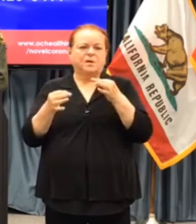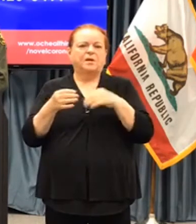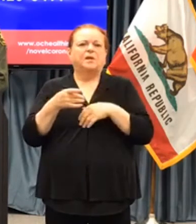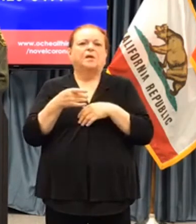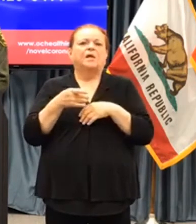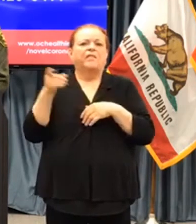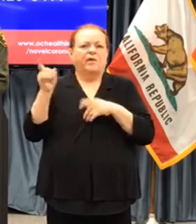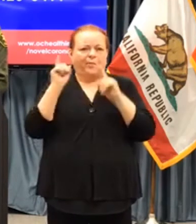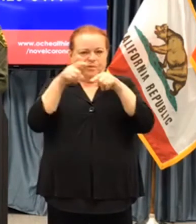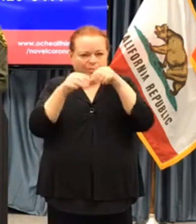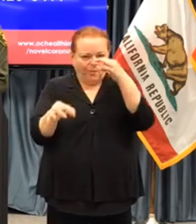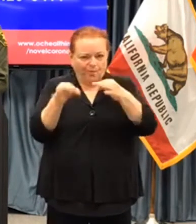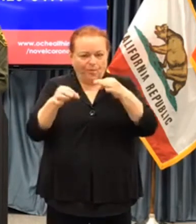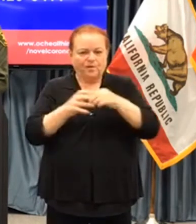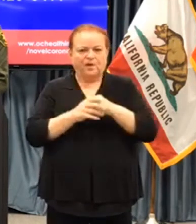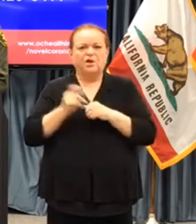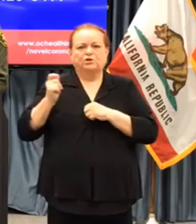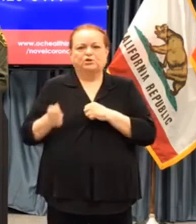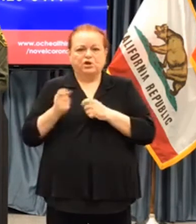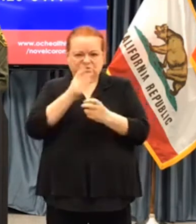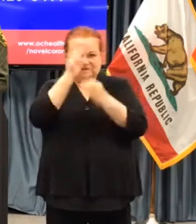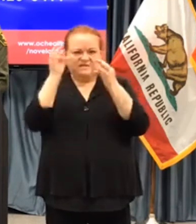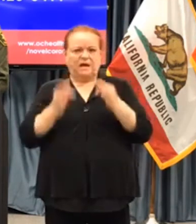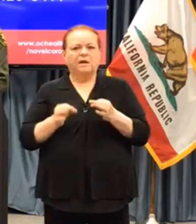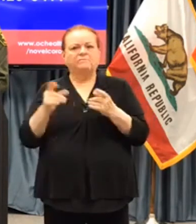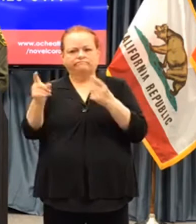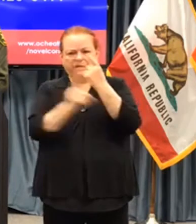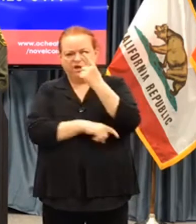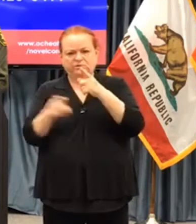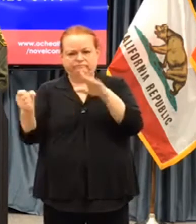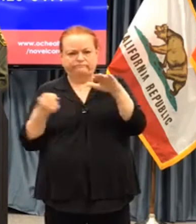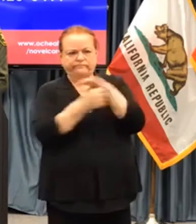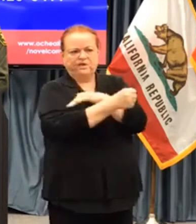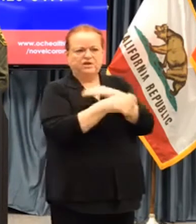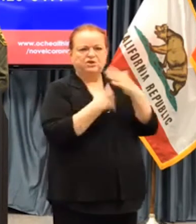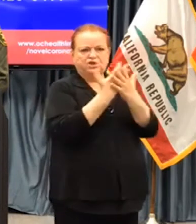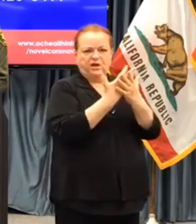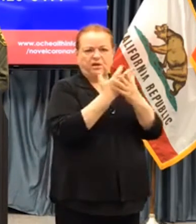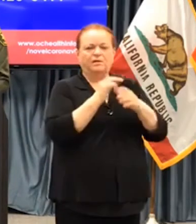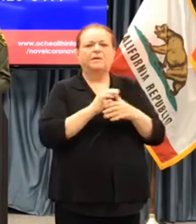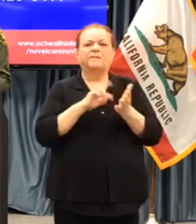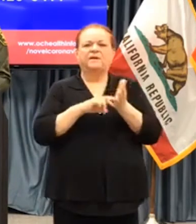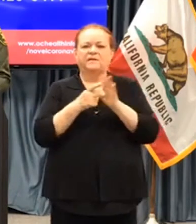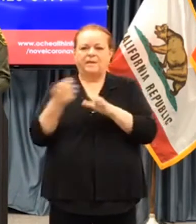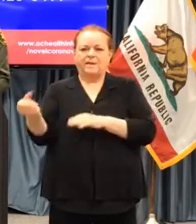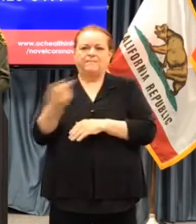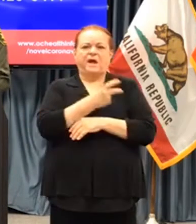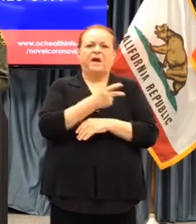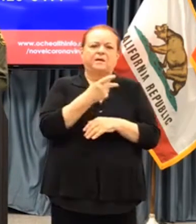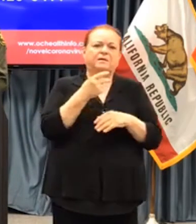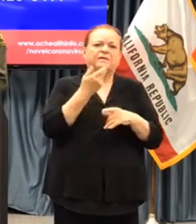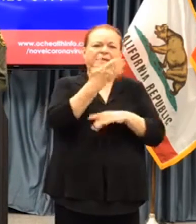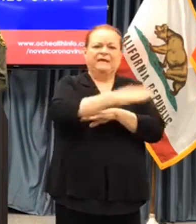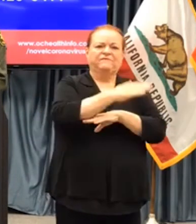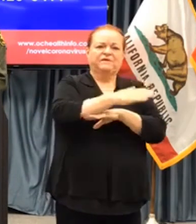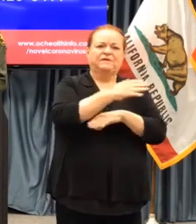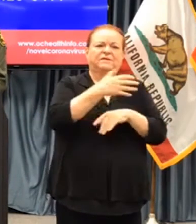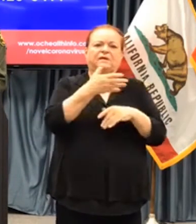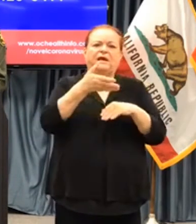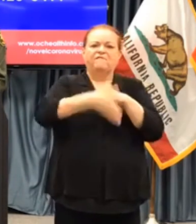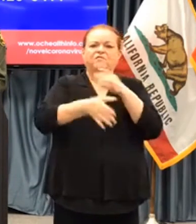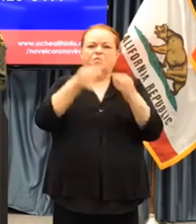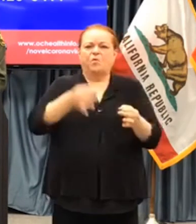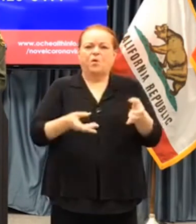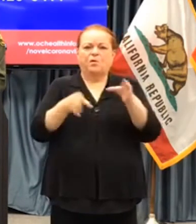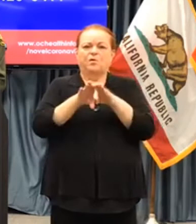a hearing, and having the judge rule to remand them to the custody of the sheriff, which means they come back to me in the evening after court closes,